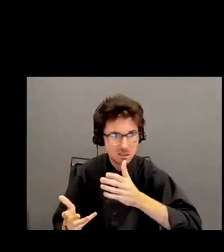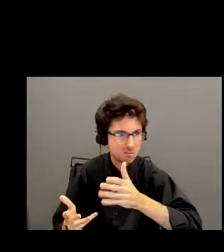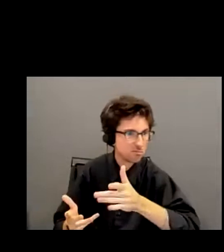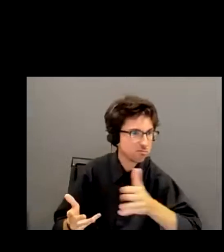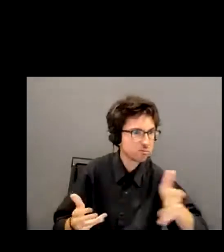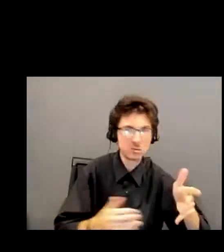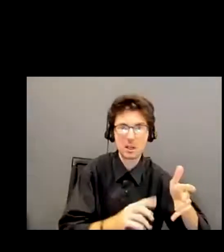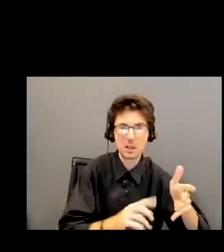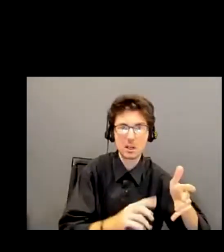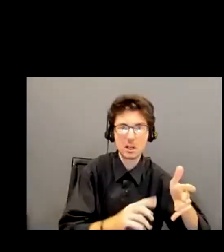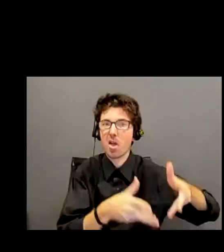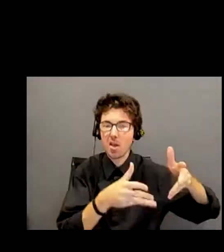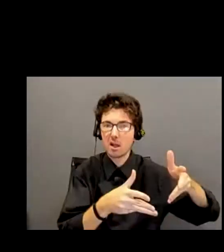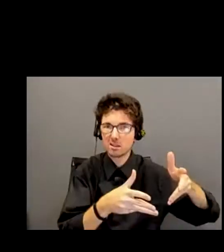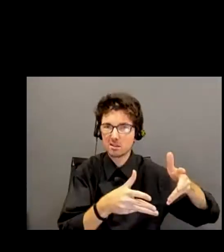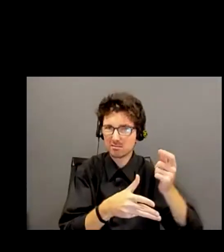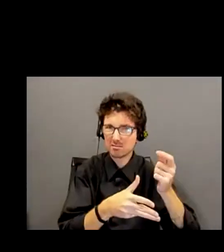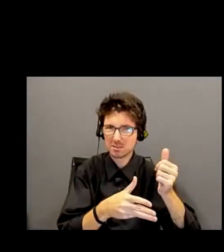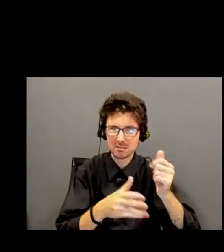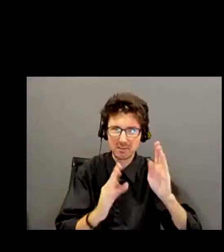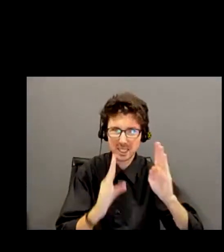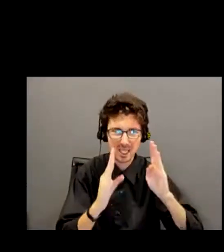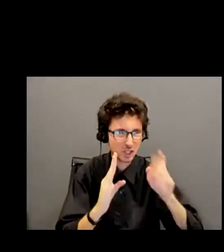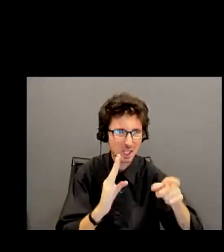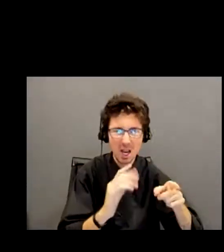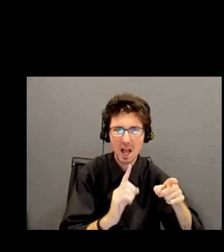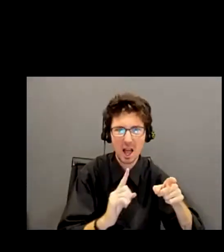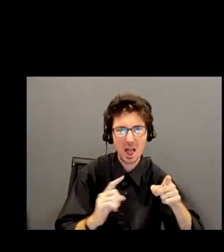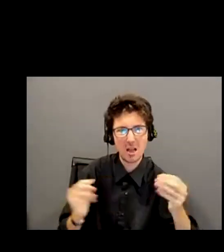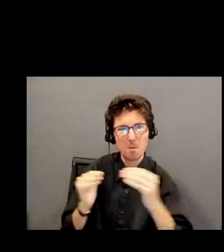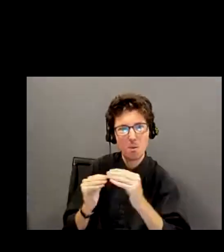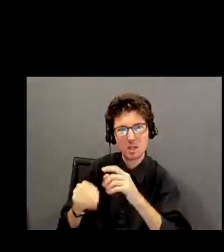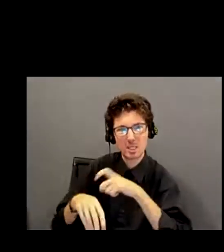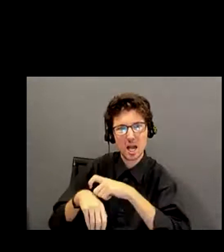and workshop during the week, help a lot of families to